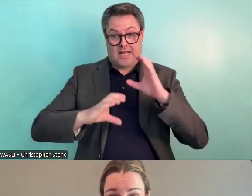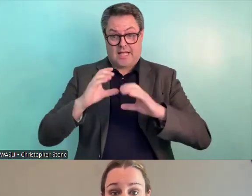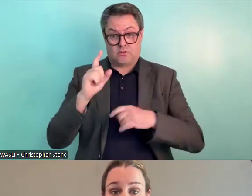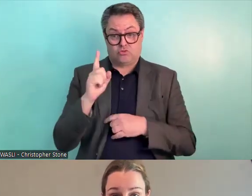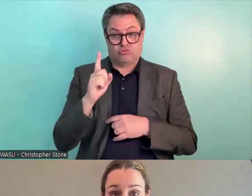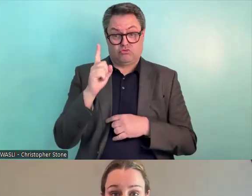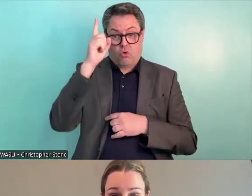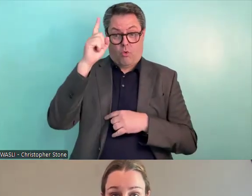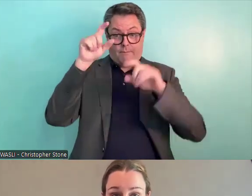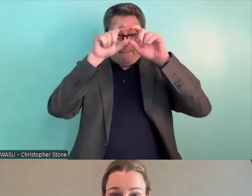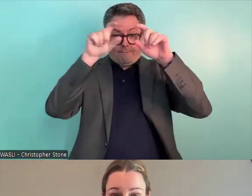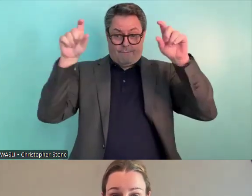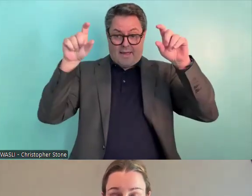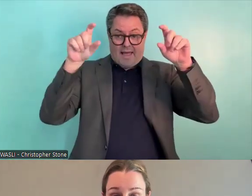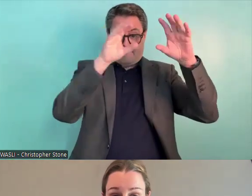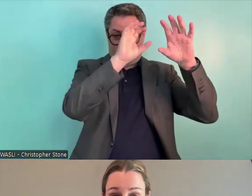NRASLI.